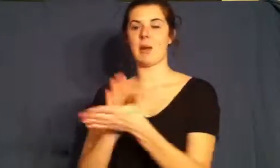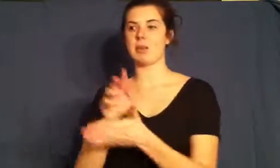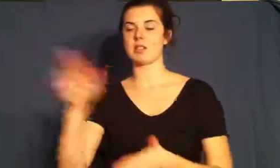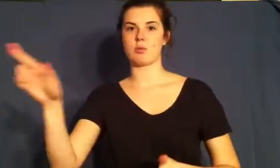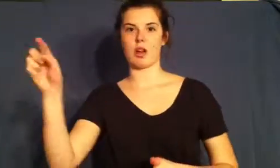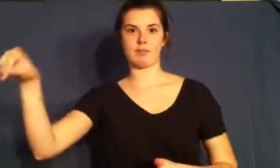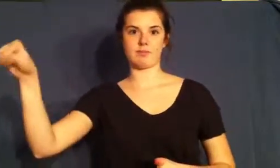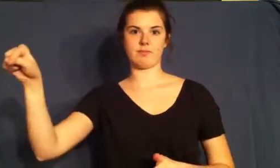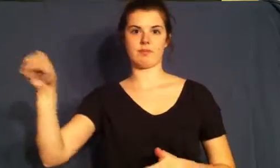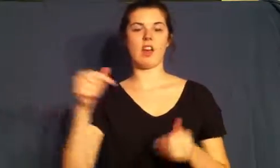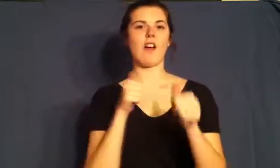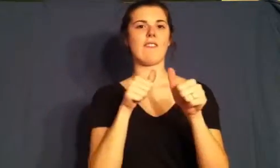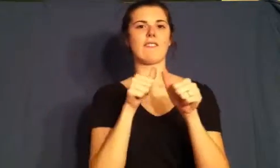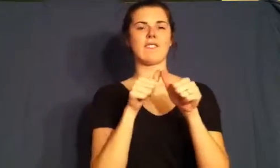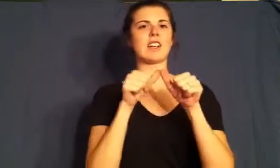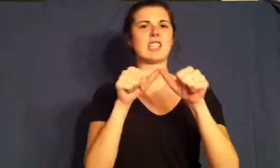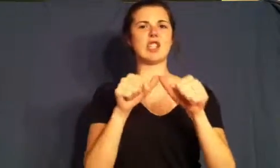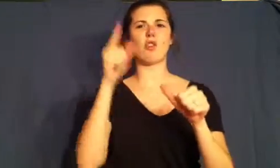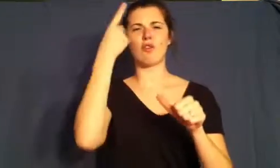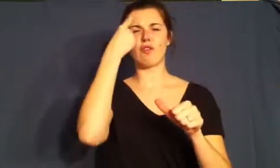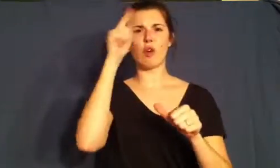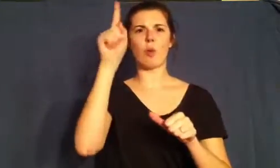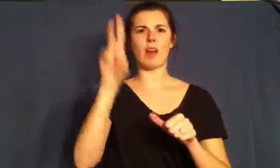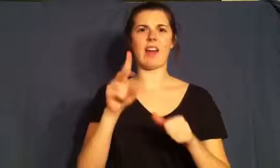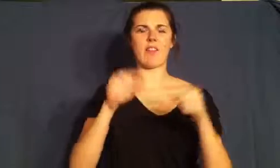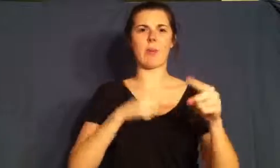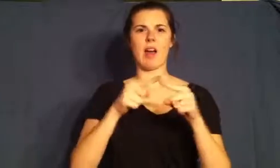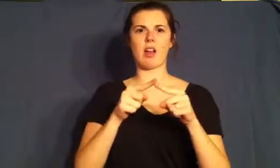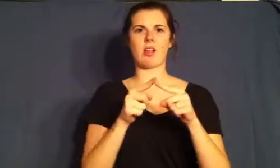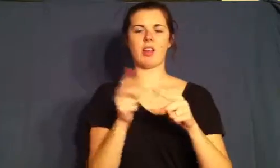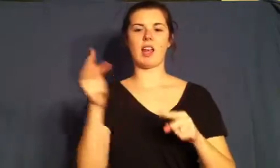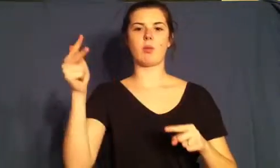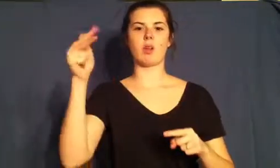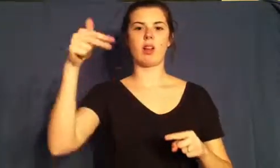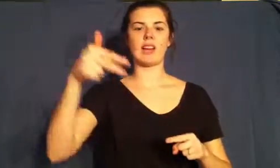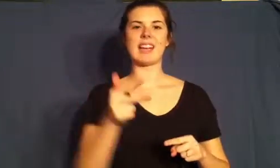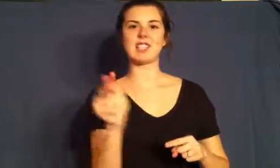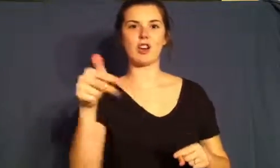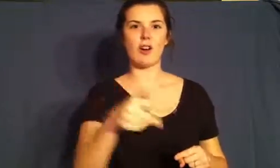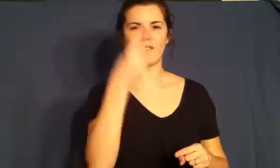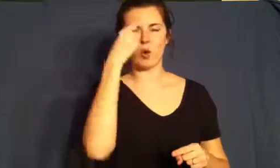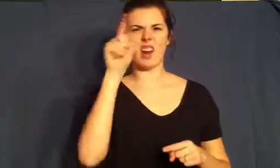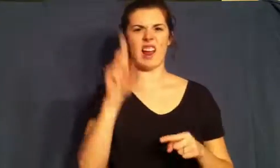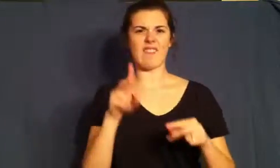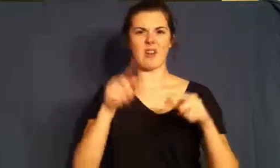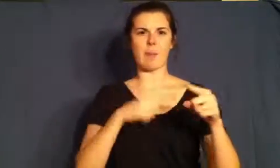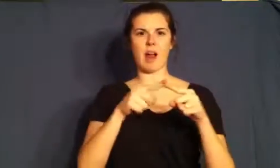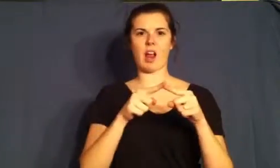a mile. It will snake down through an S-curve until the road runs parallel to the ocean, and you'll see the Pacific in front of